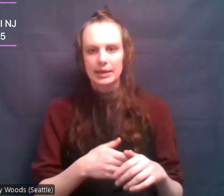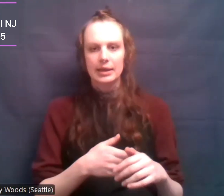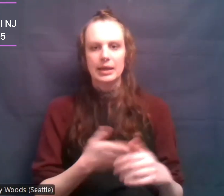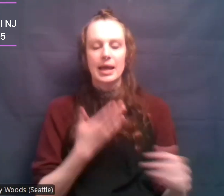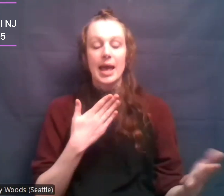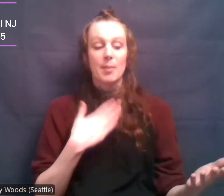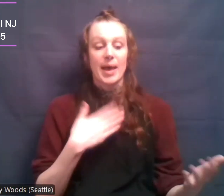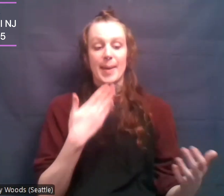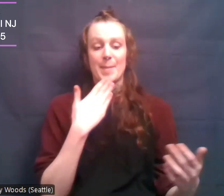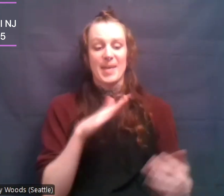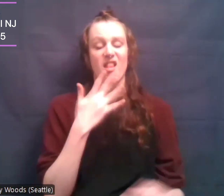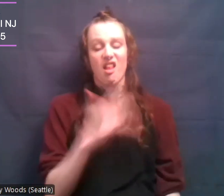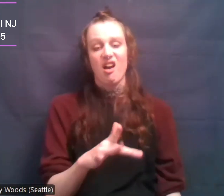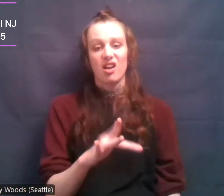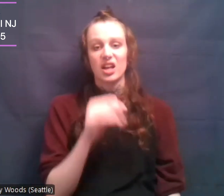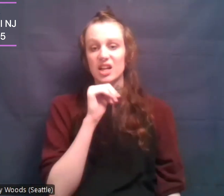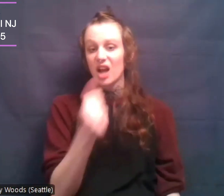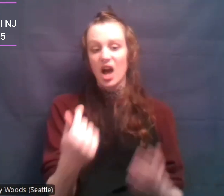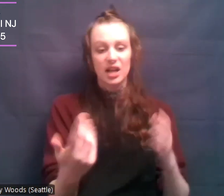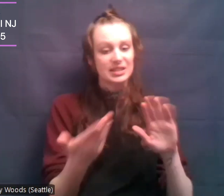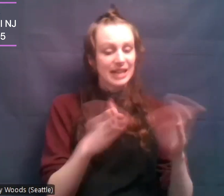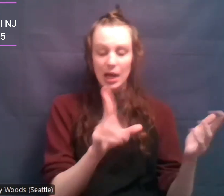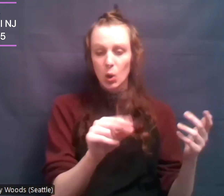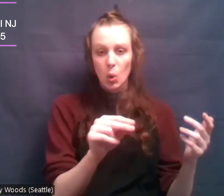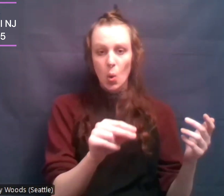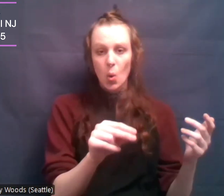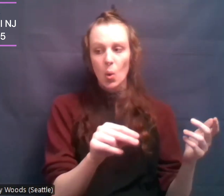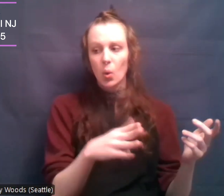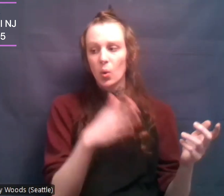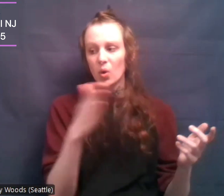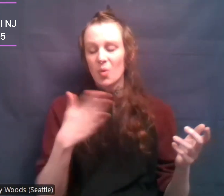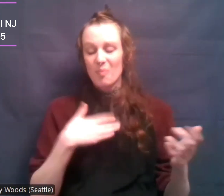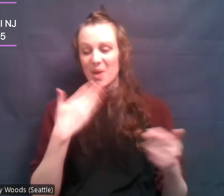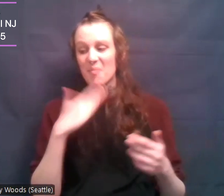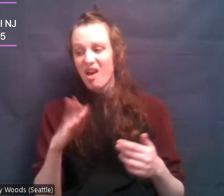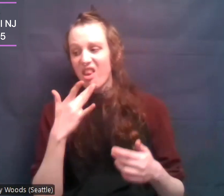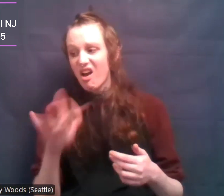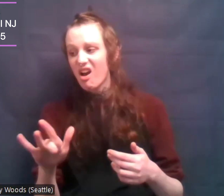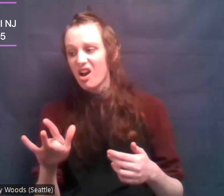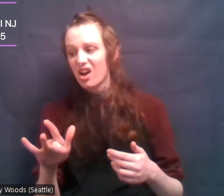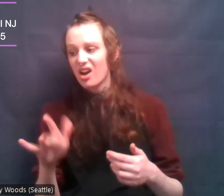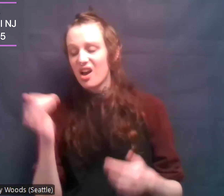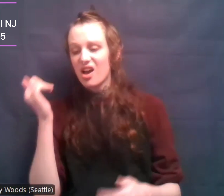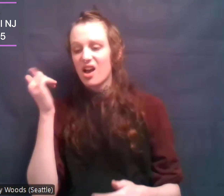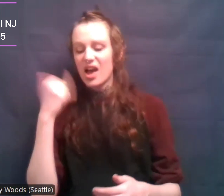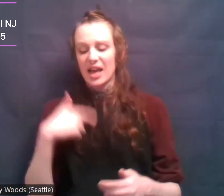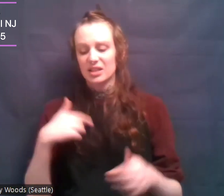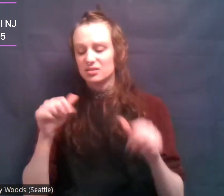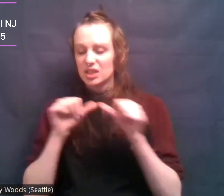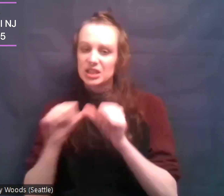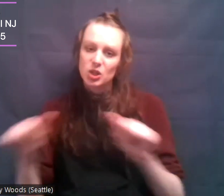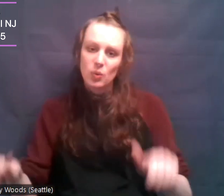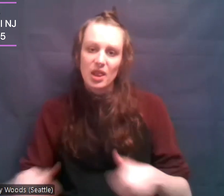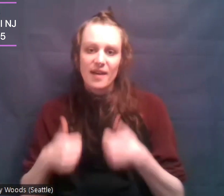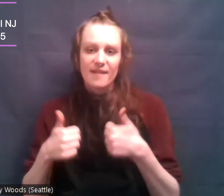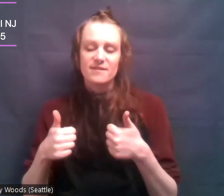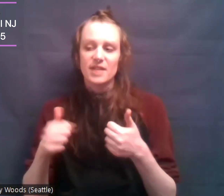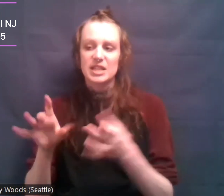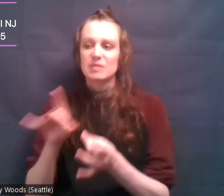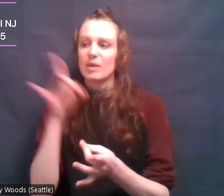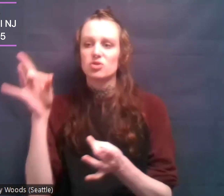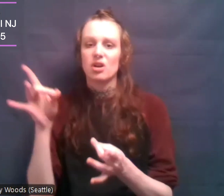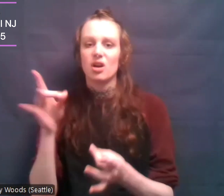on to the bitter ends, jails, institutions, and death. You know, that's what happens to me. I've been in one institution or